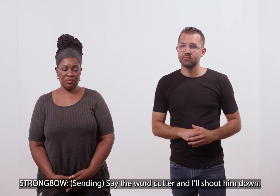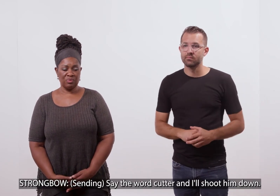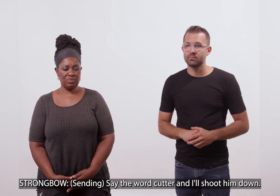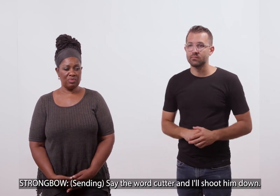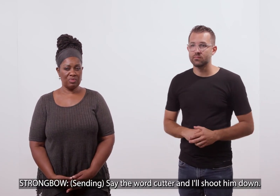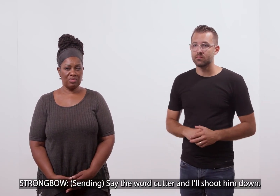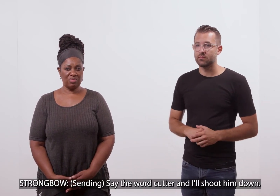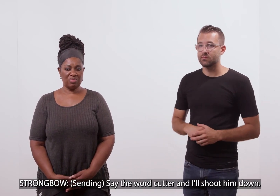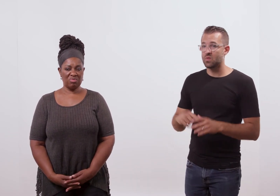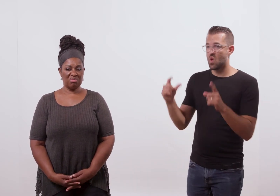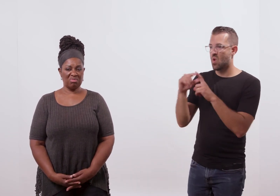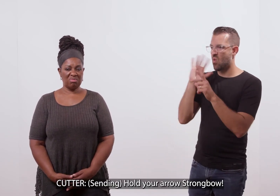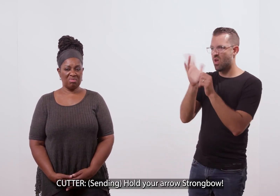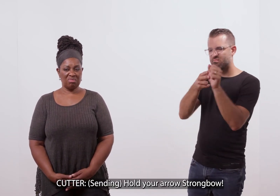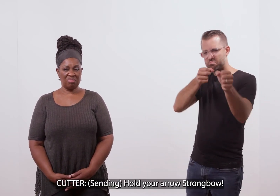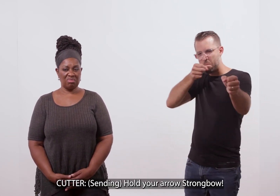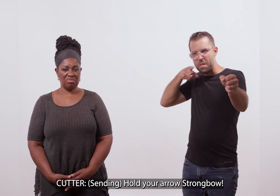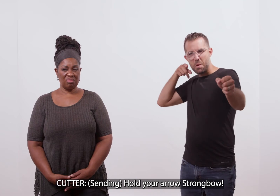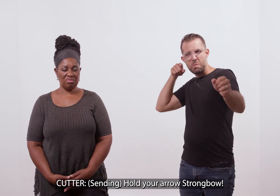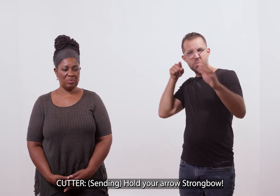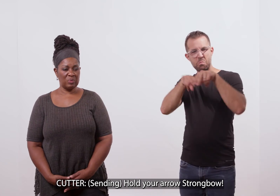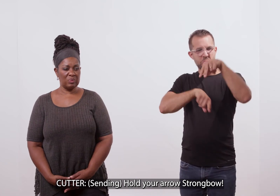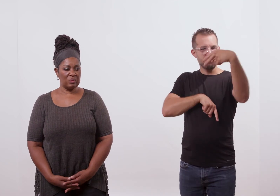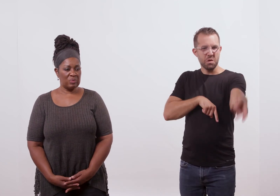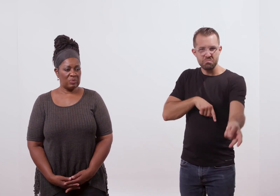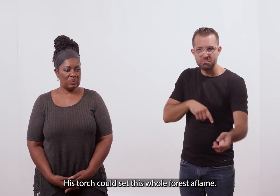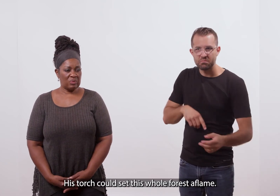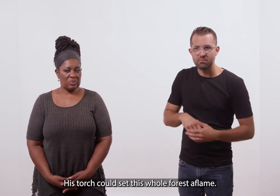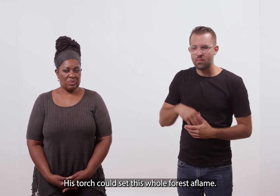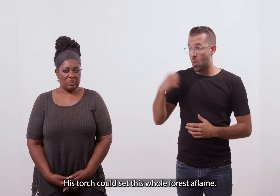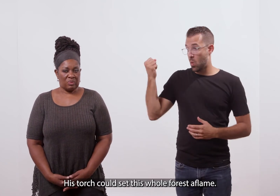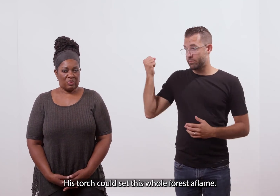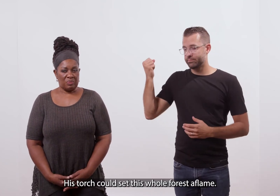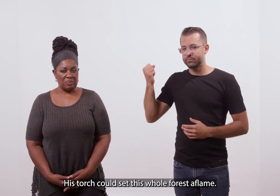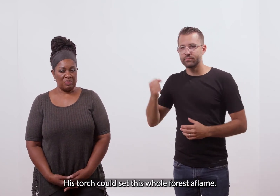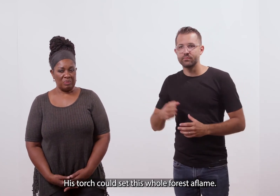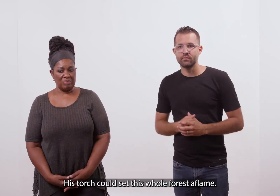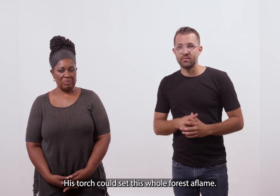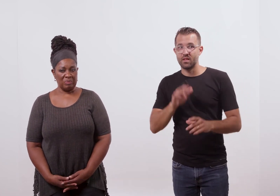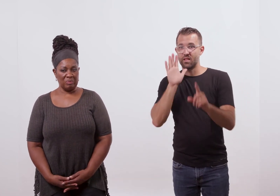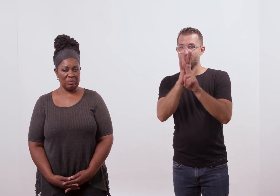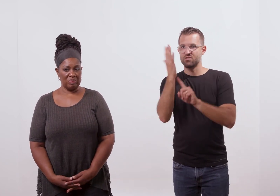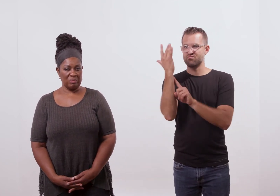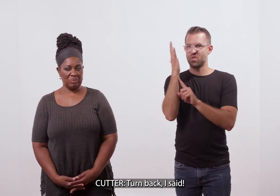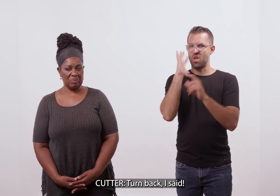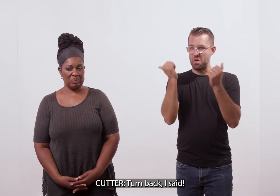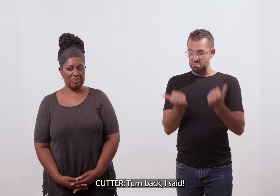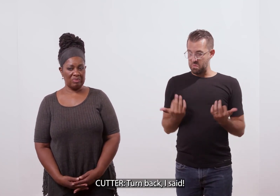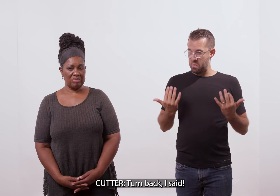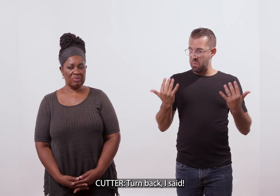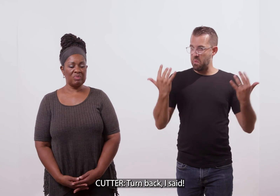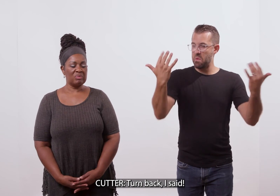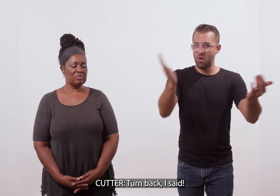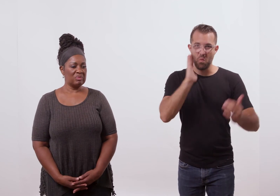and I'll shoot him down. Hold your arrow, strongbow. His torch could set this whole forest aflame. Turn back, I